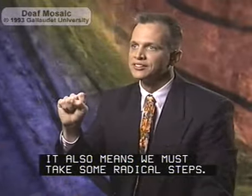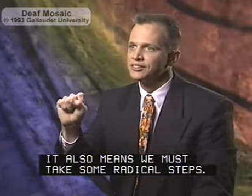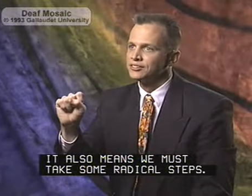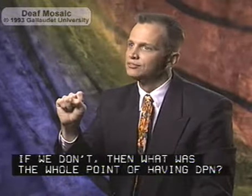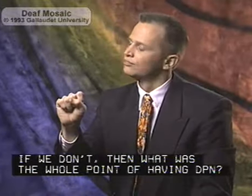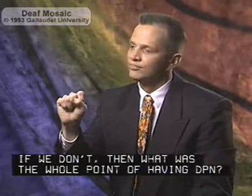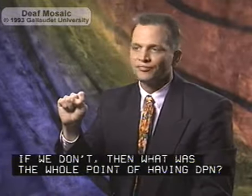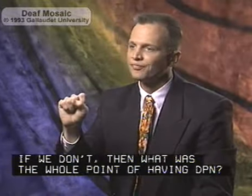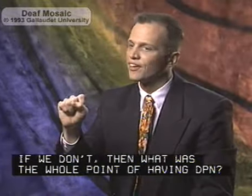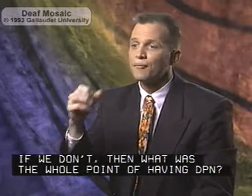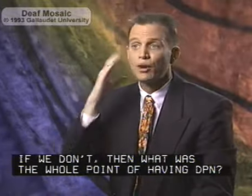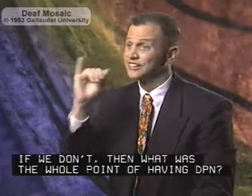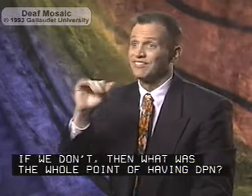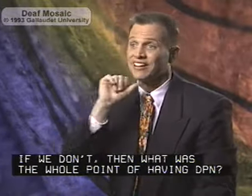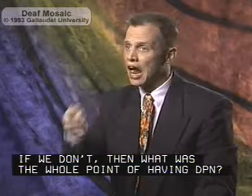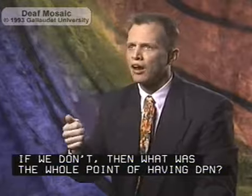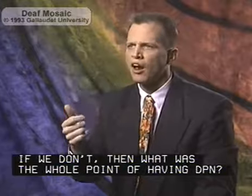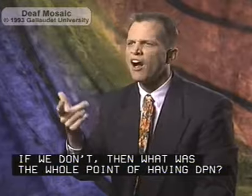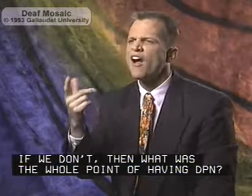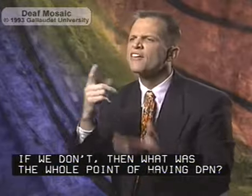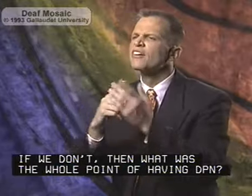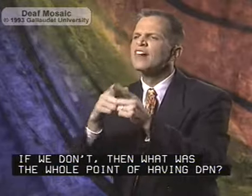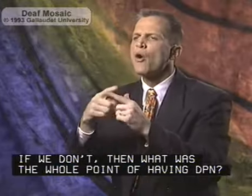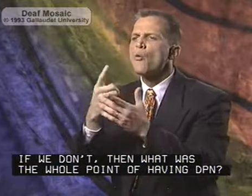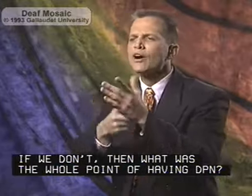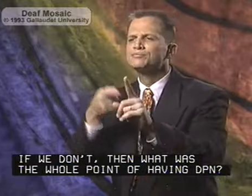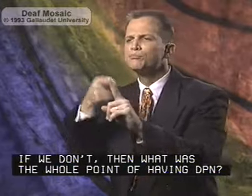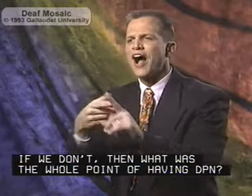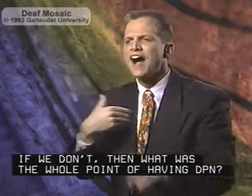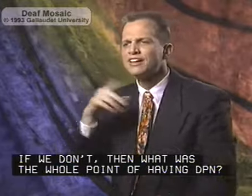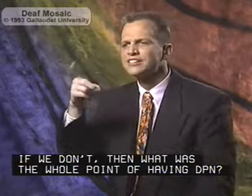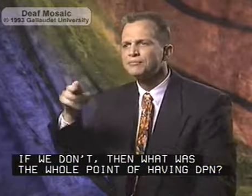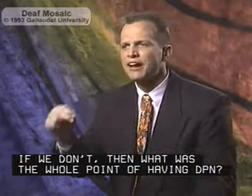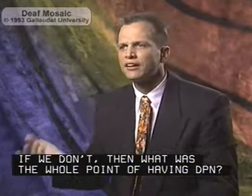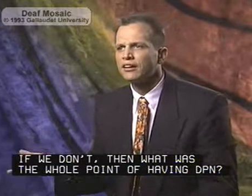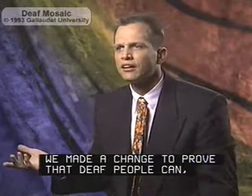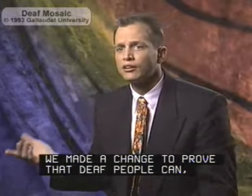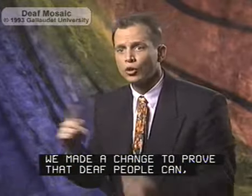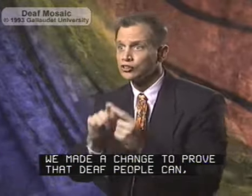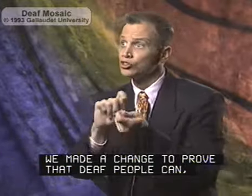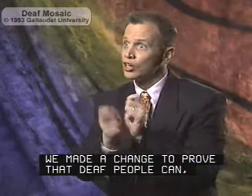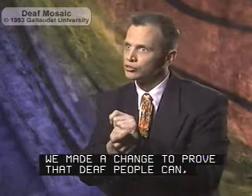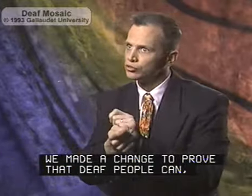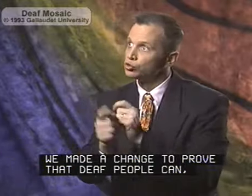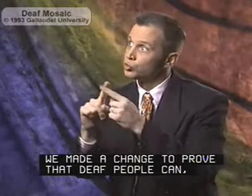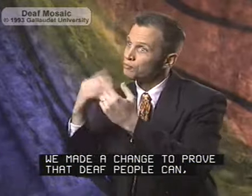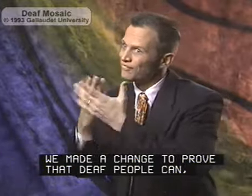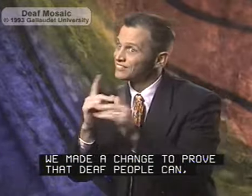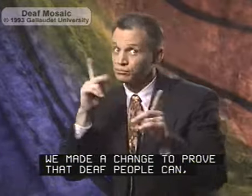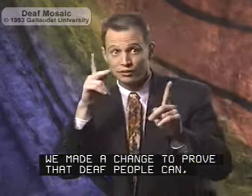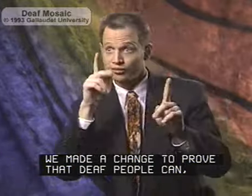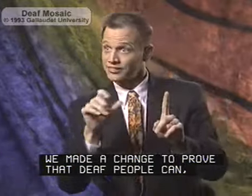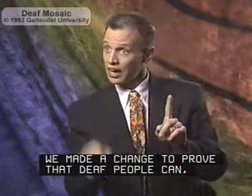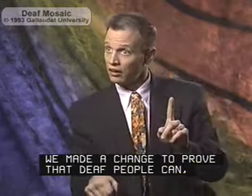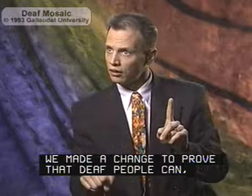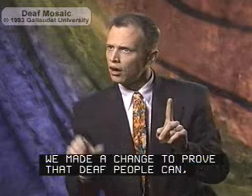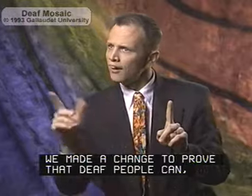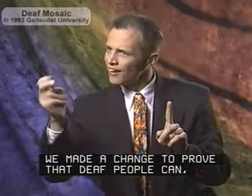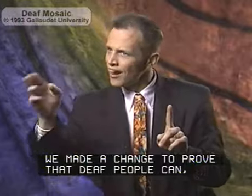If we don't, then what was the whole point of having DPN? We made a change to prove that deaf people can.